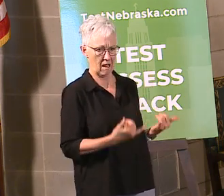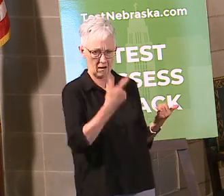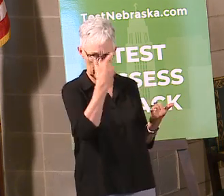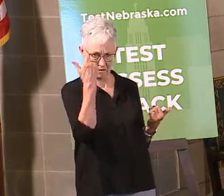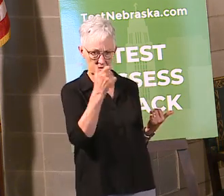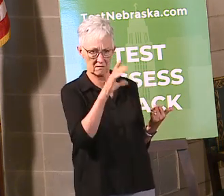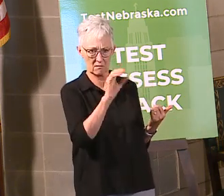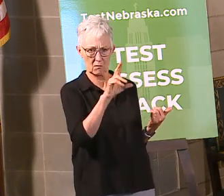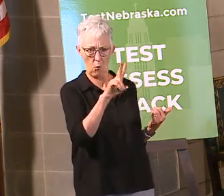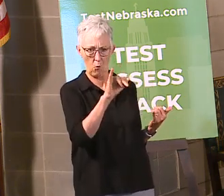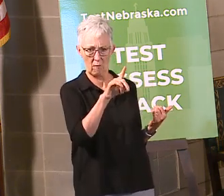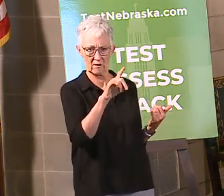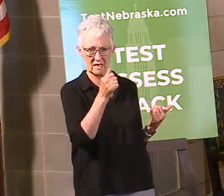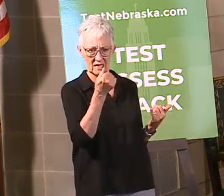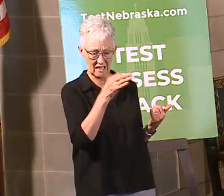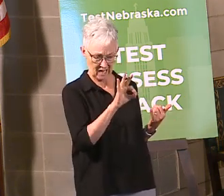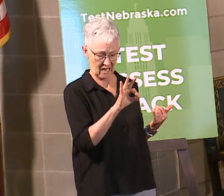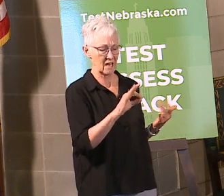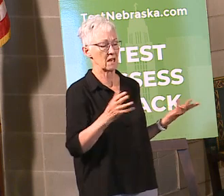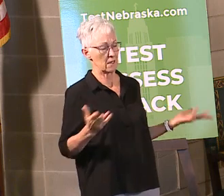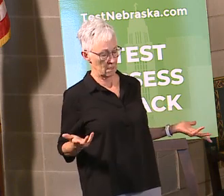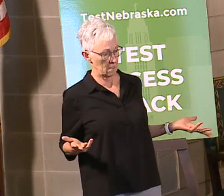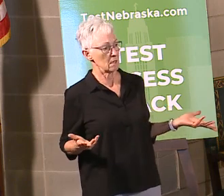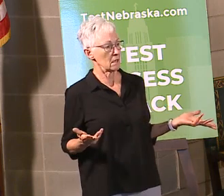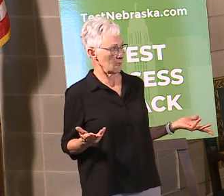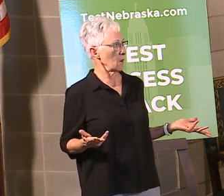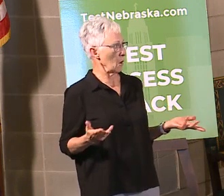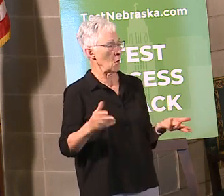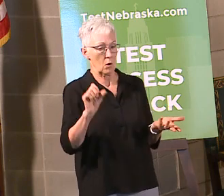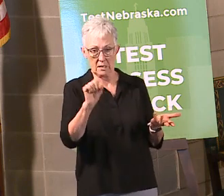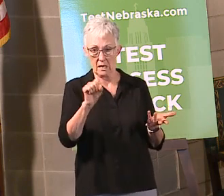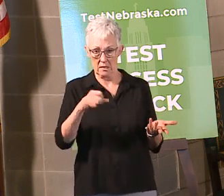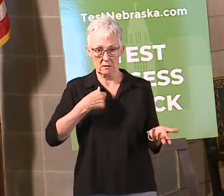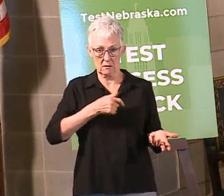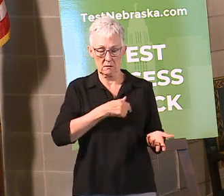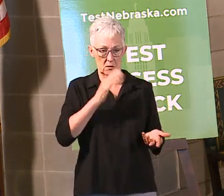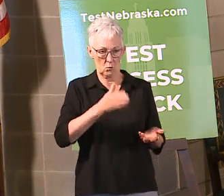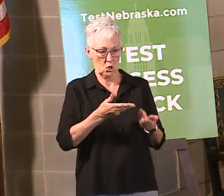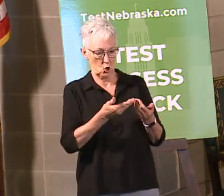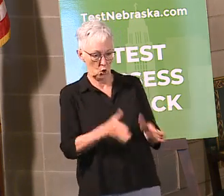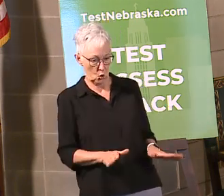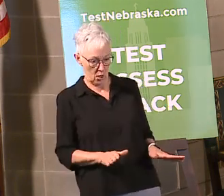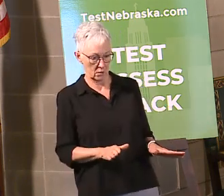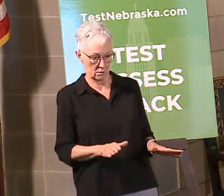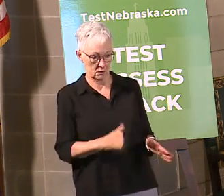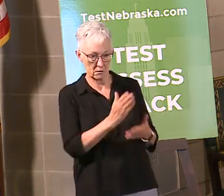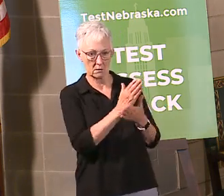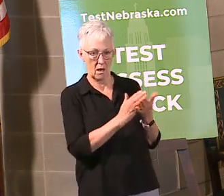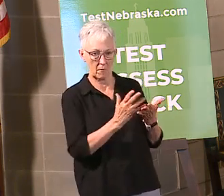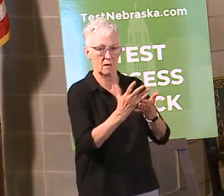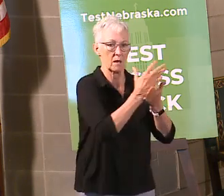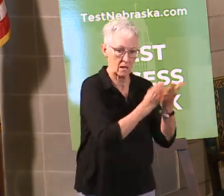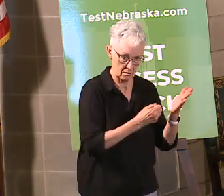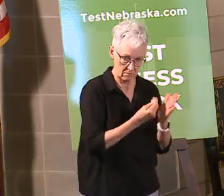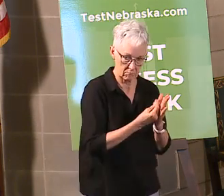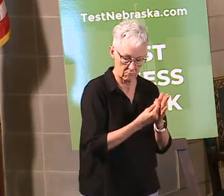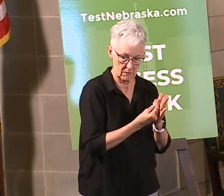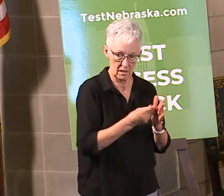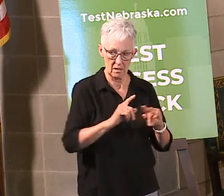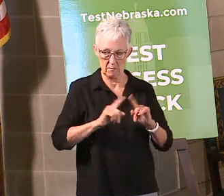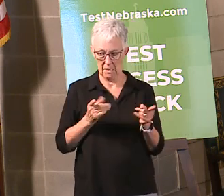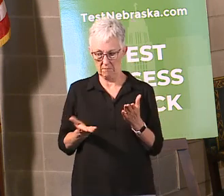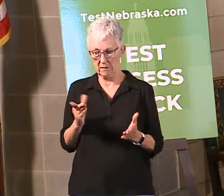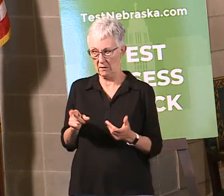revenue, likely with regards to the pandemic, that we're going to have to adjust expectations for what that property tax relief will look